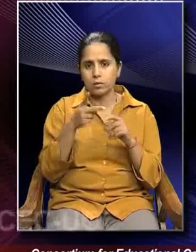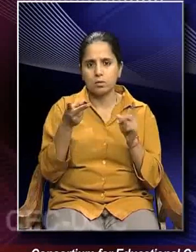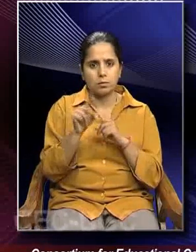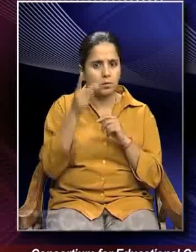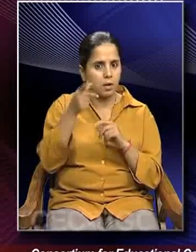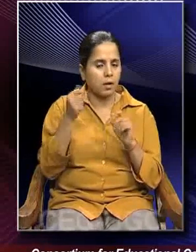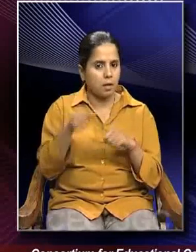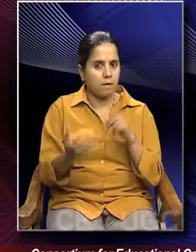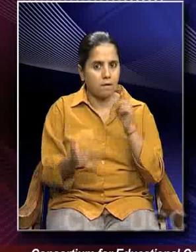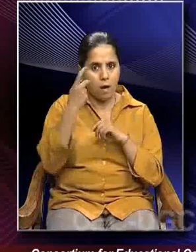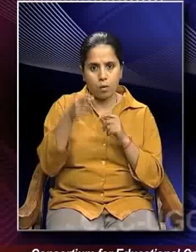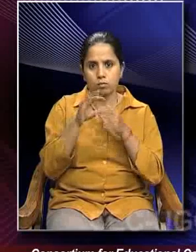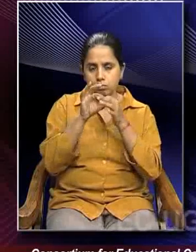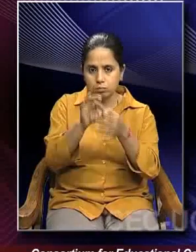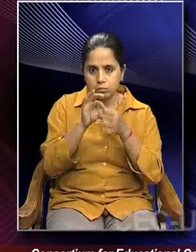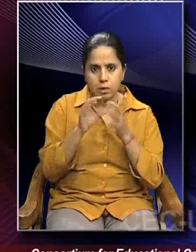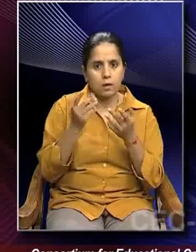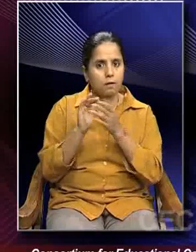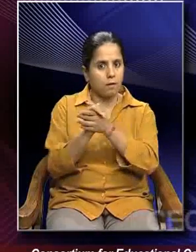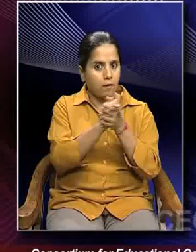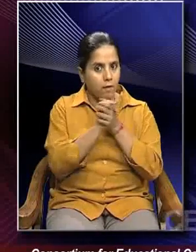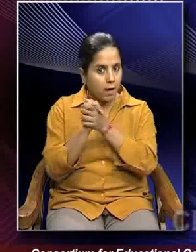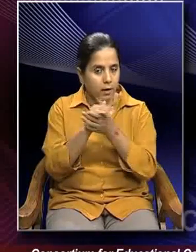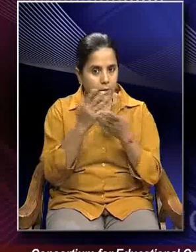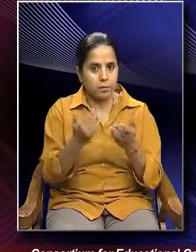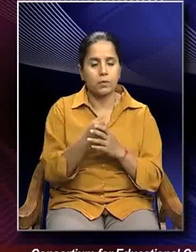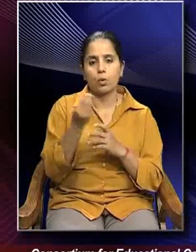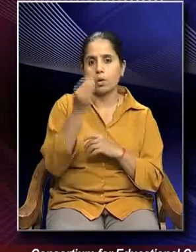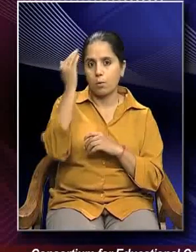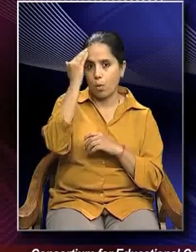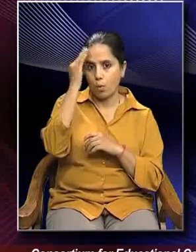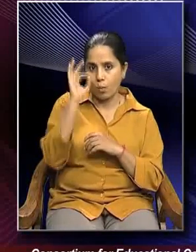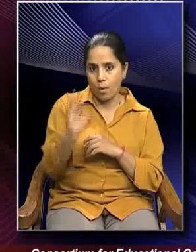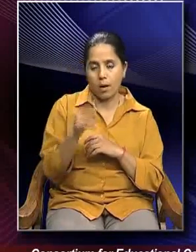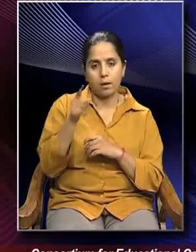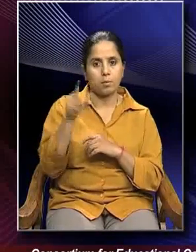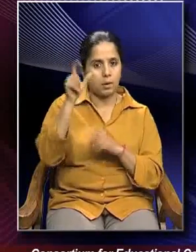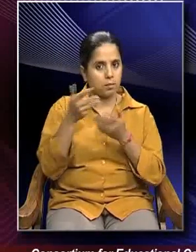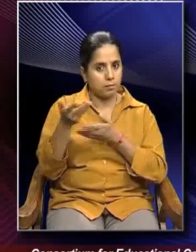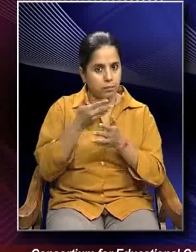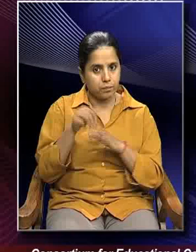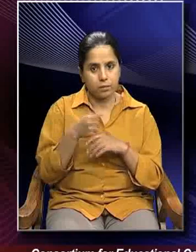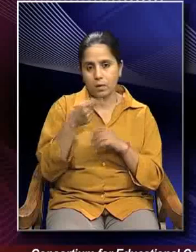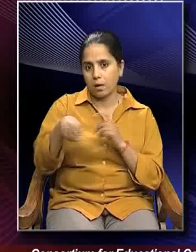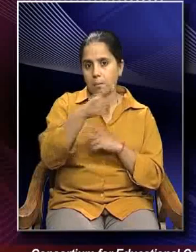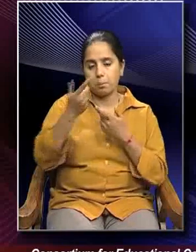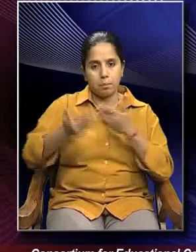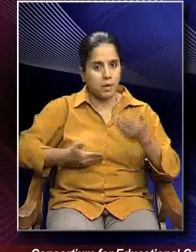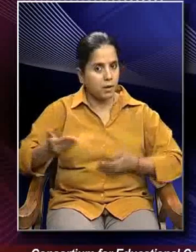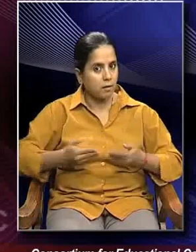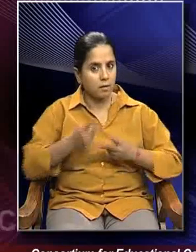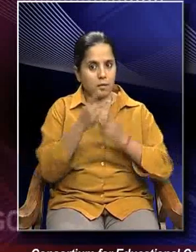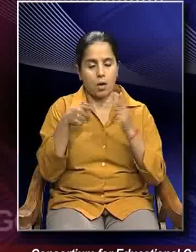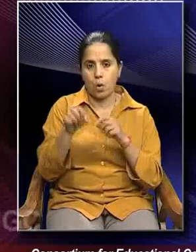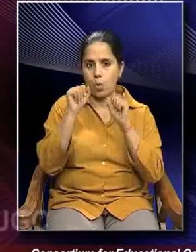or behavior with friends and with known people or place or behavior in your